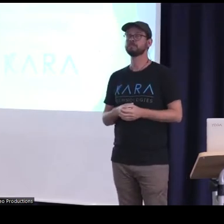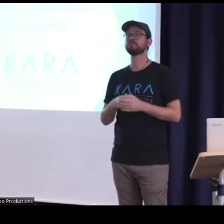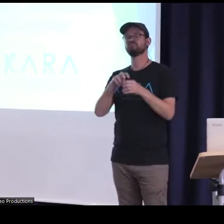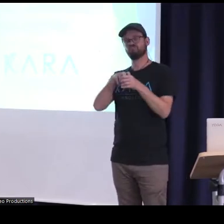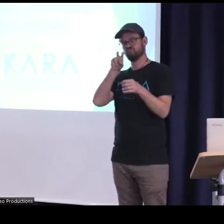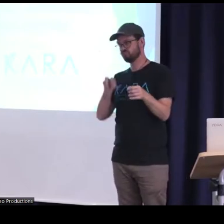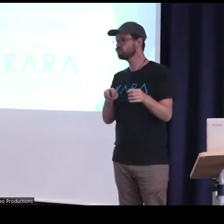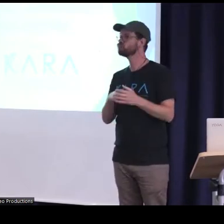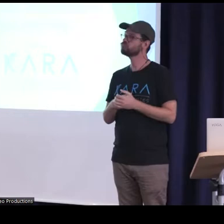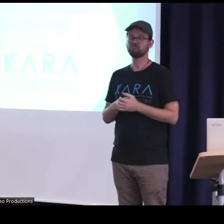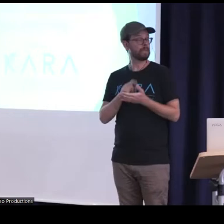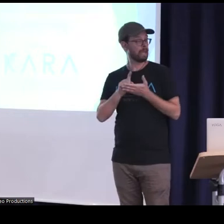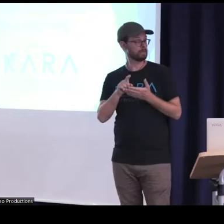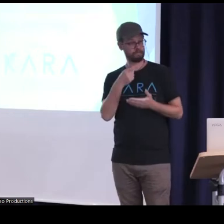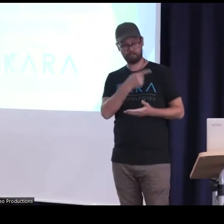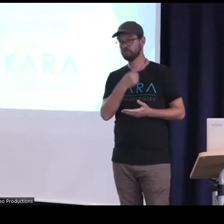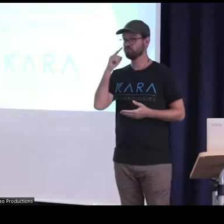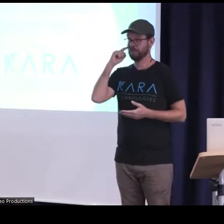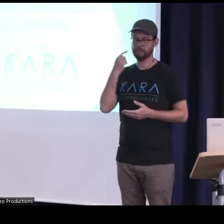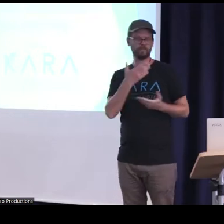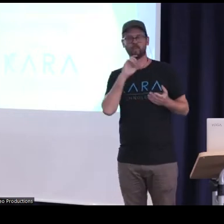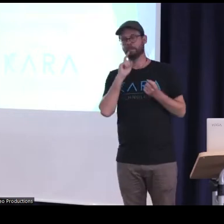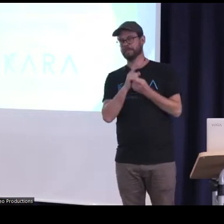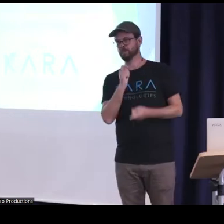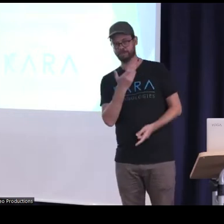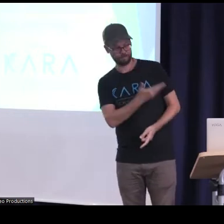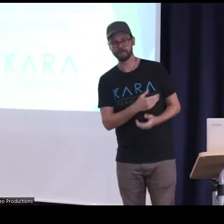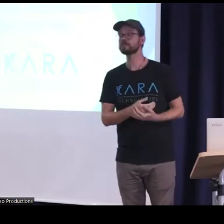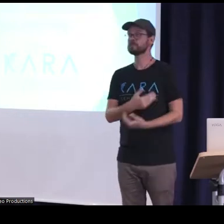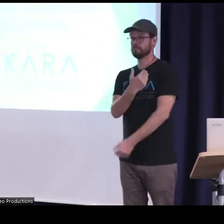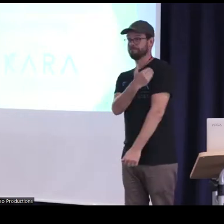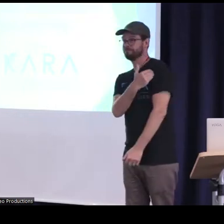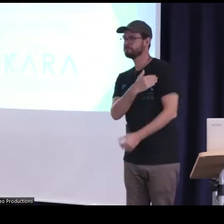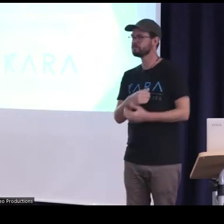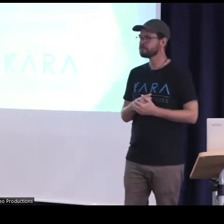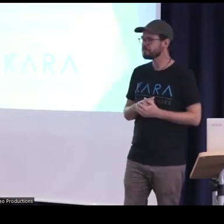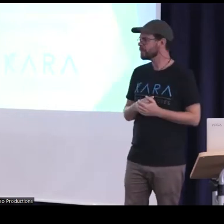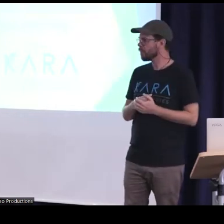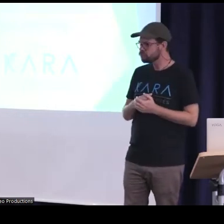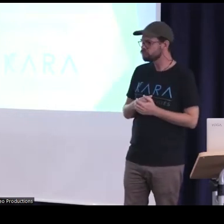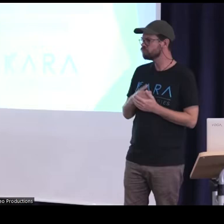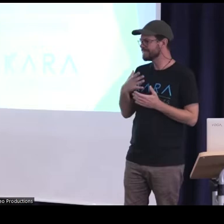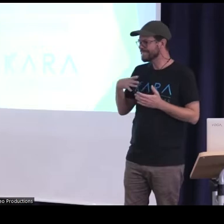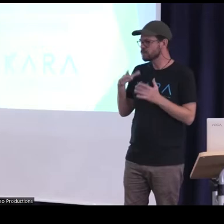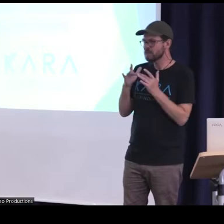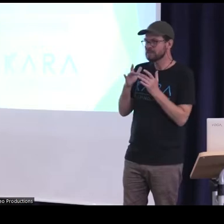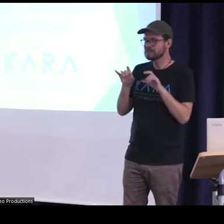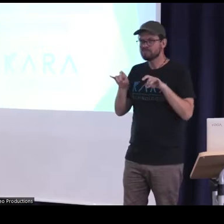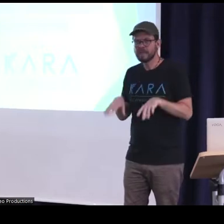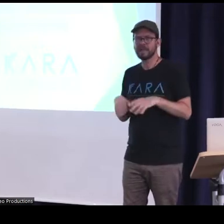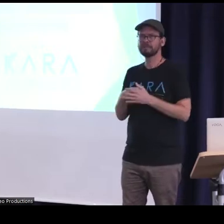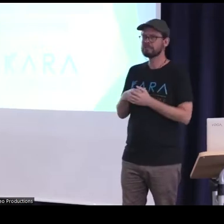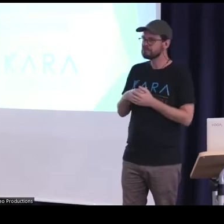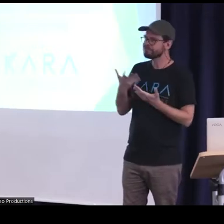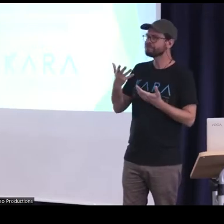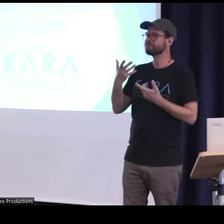have. So once I stopped working for the Disability Royal Commission, Grace, who you'll soon meet, approached me and